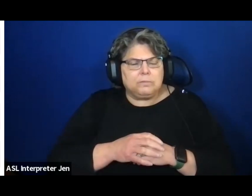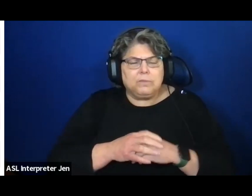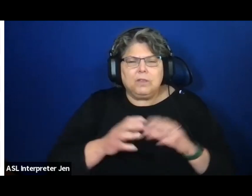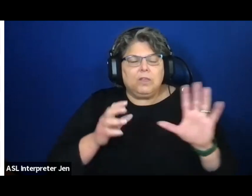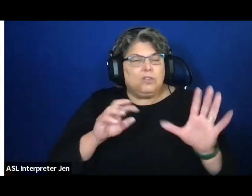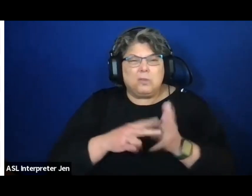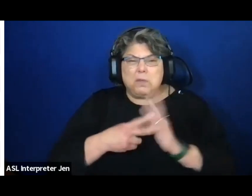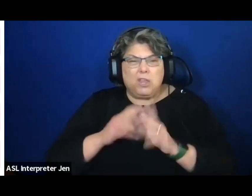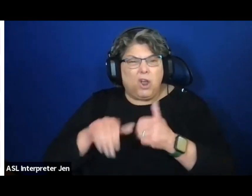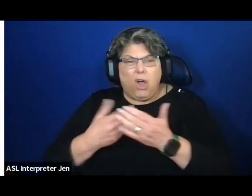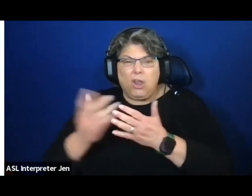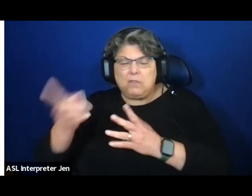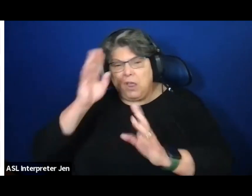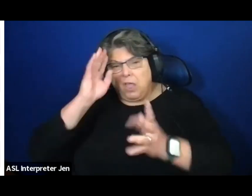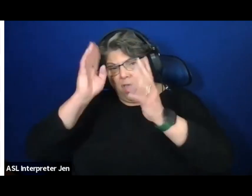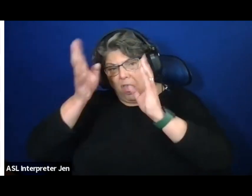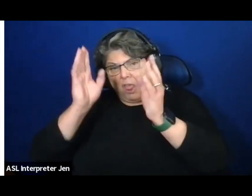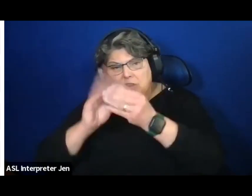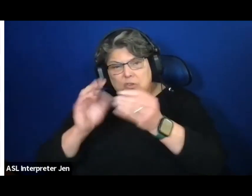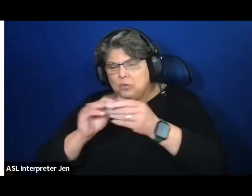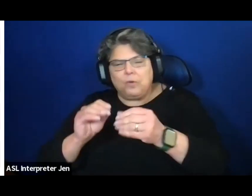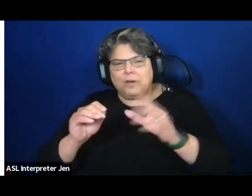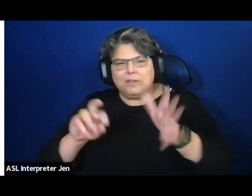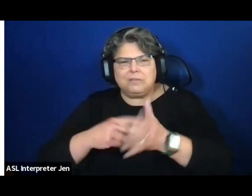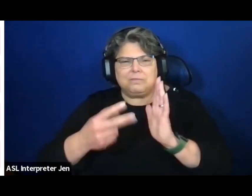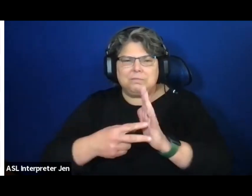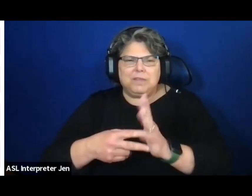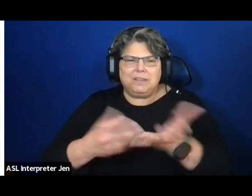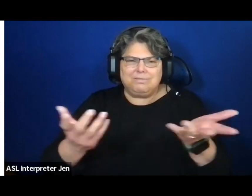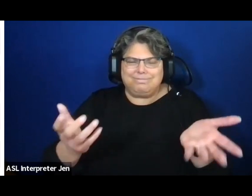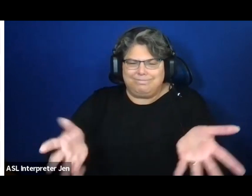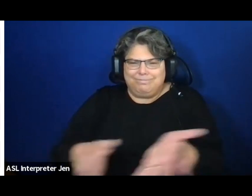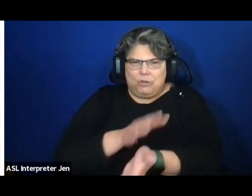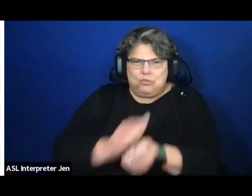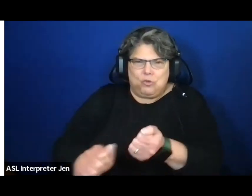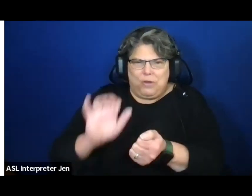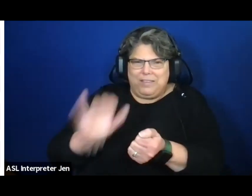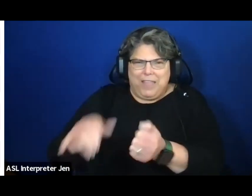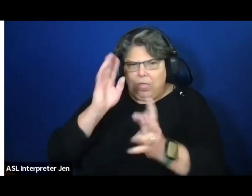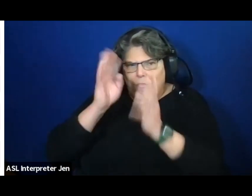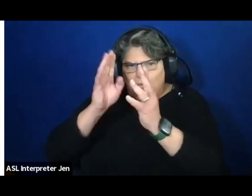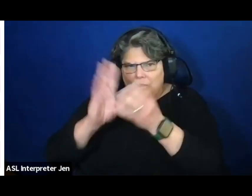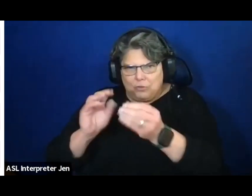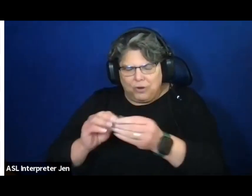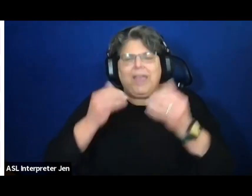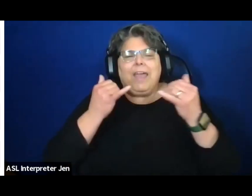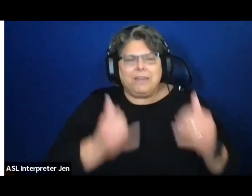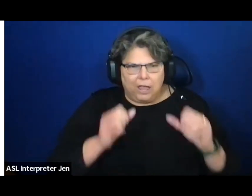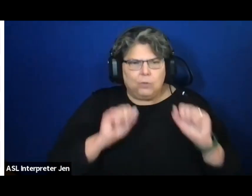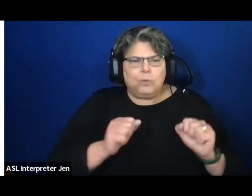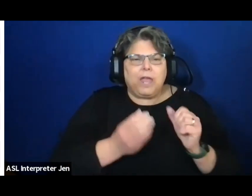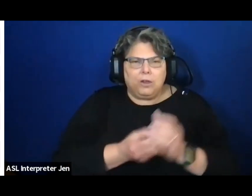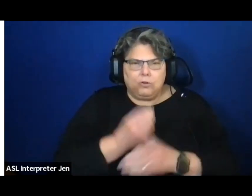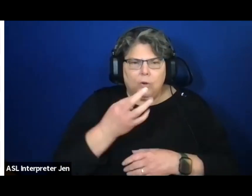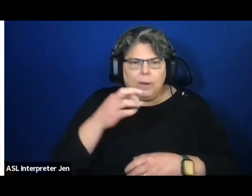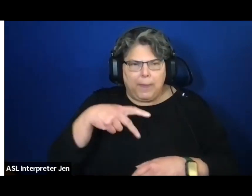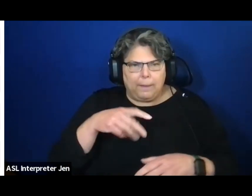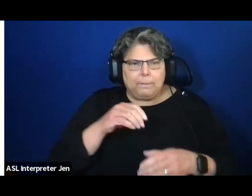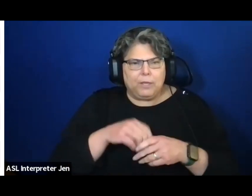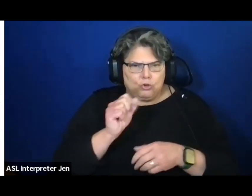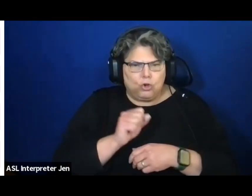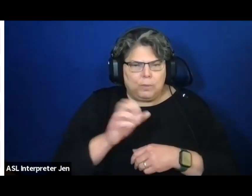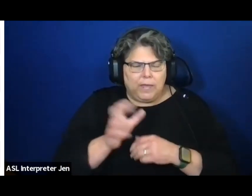propaganda, and that is why we were able to grow hemp in Sonoma County and across the state of California. So I've testified in so many county